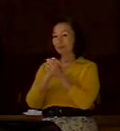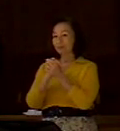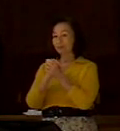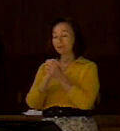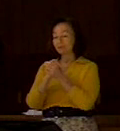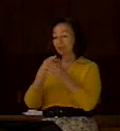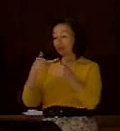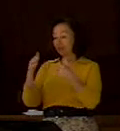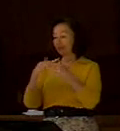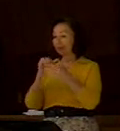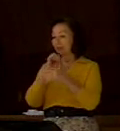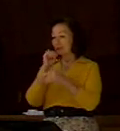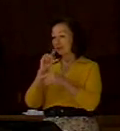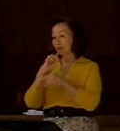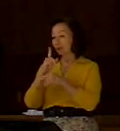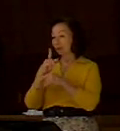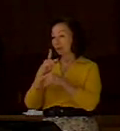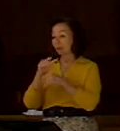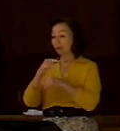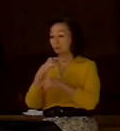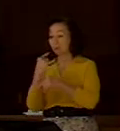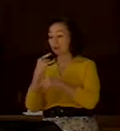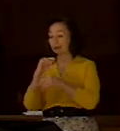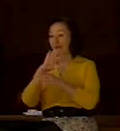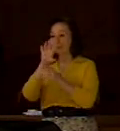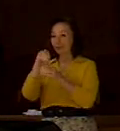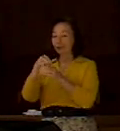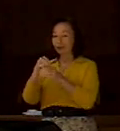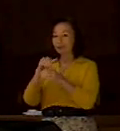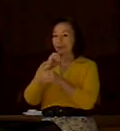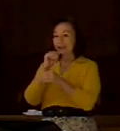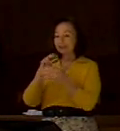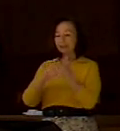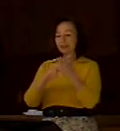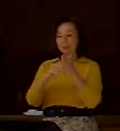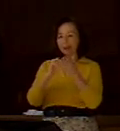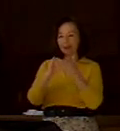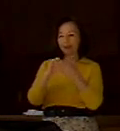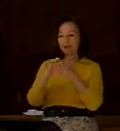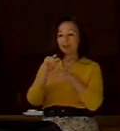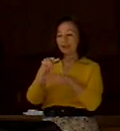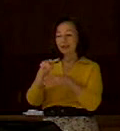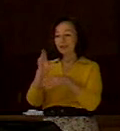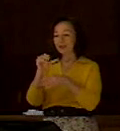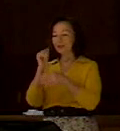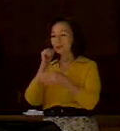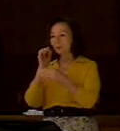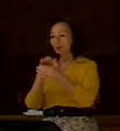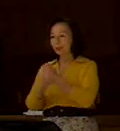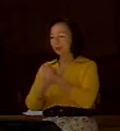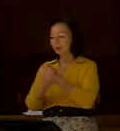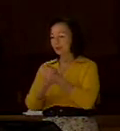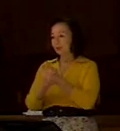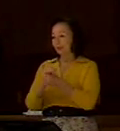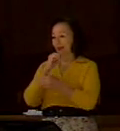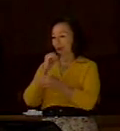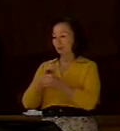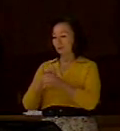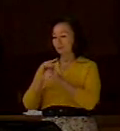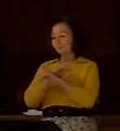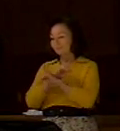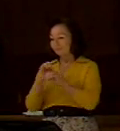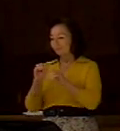Despite the uncertainty and the risk involved, and not to mention that both he and Sarah were way past